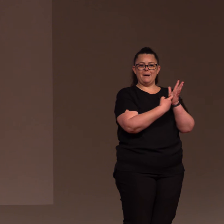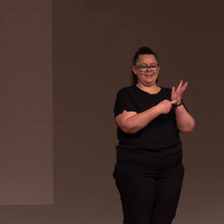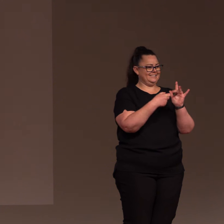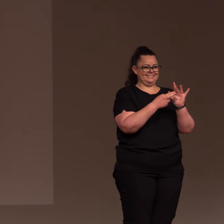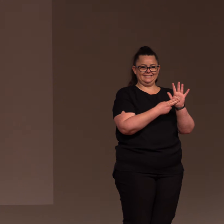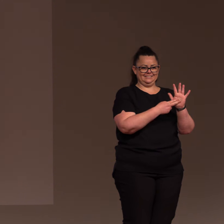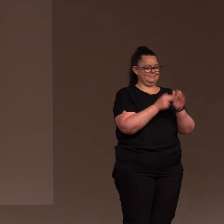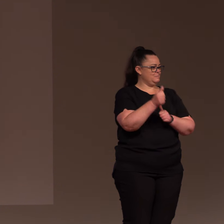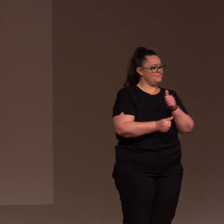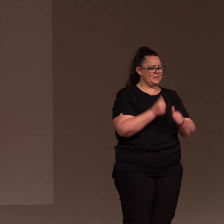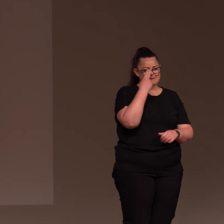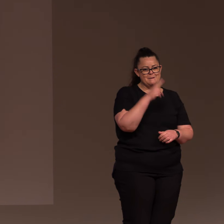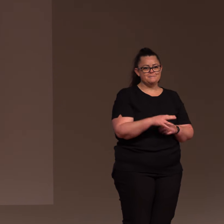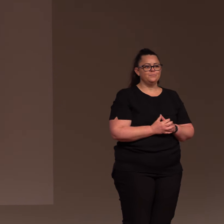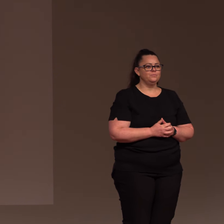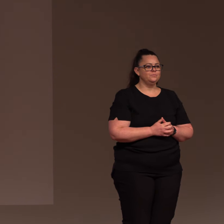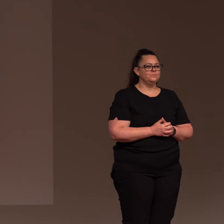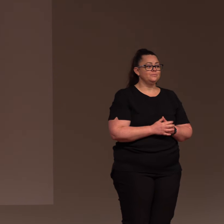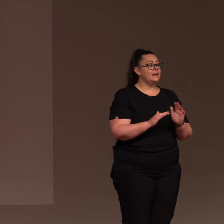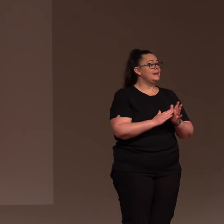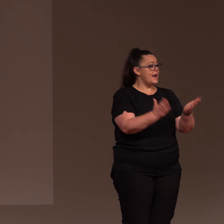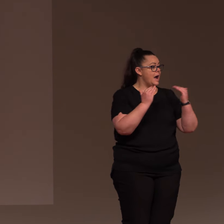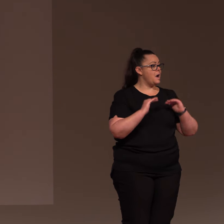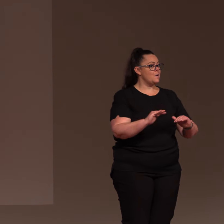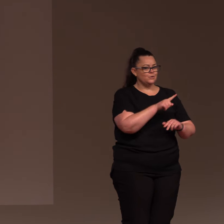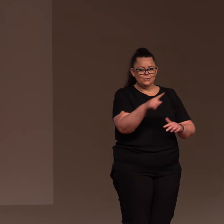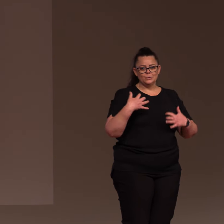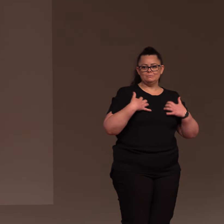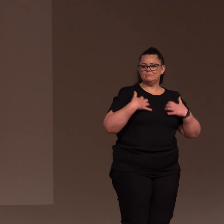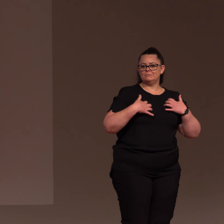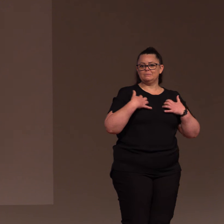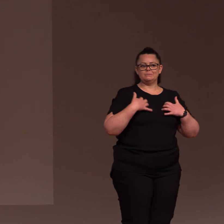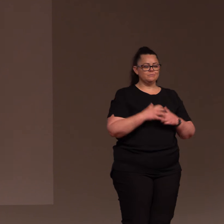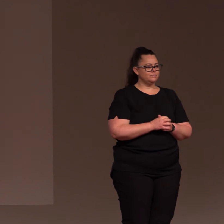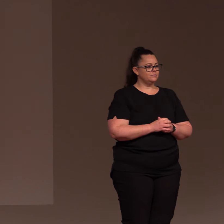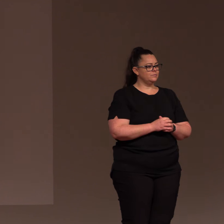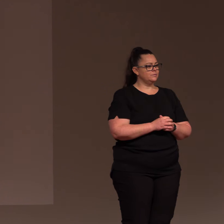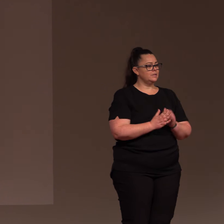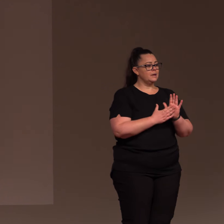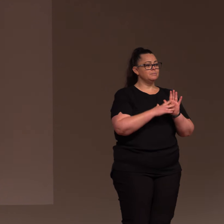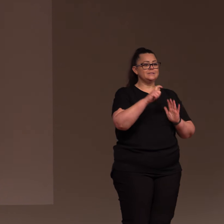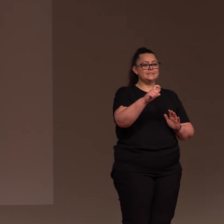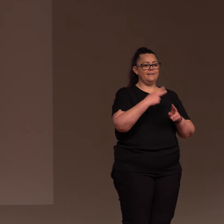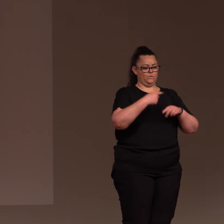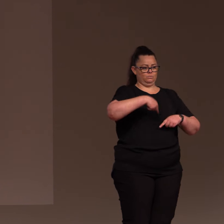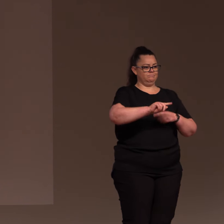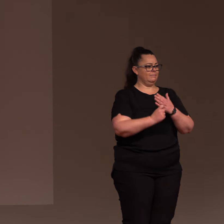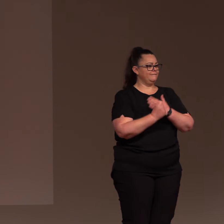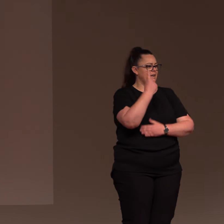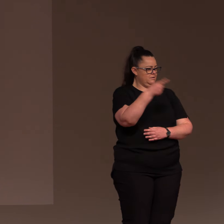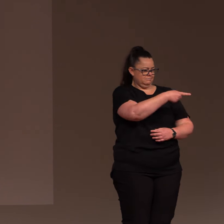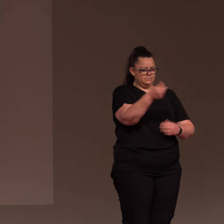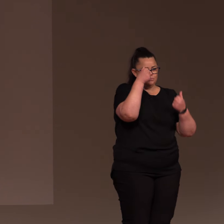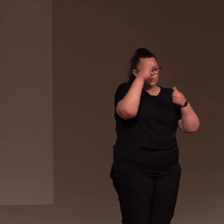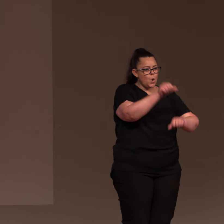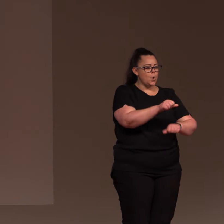We might as well move into the main part, the bit that you're all waiting for. Our Master of Ceremonies for today's event is well known to most of you. Among his